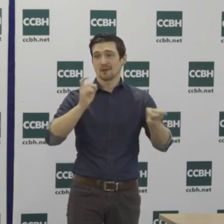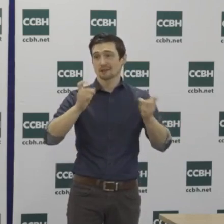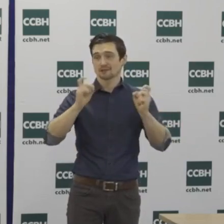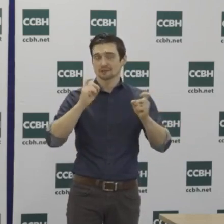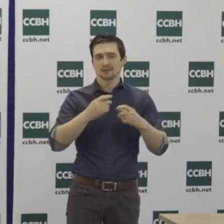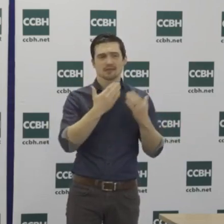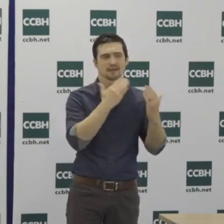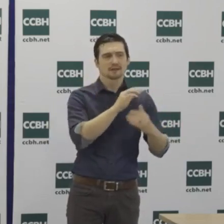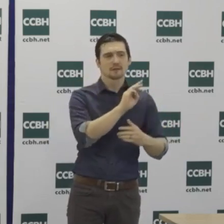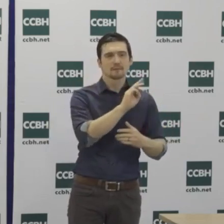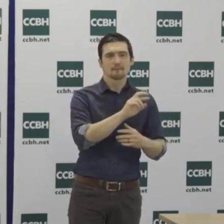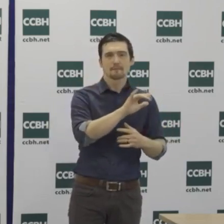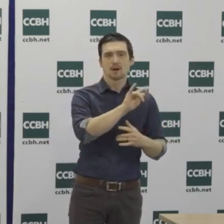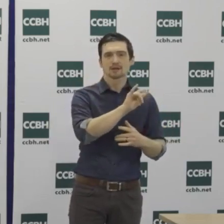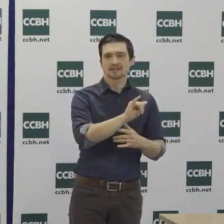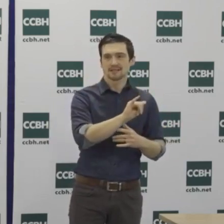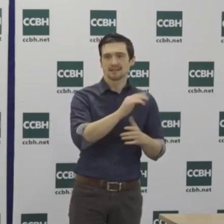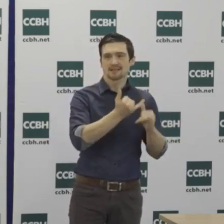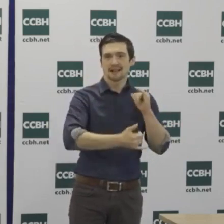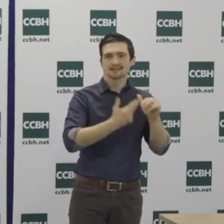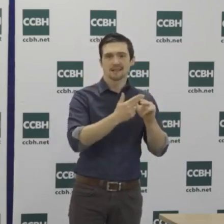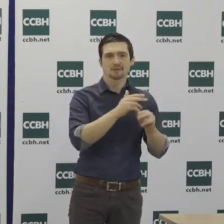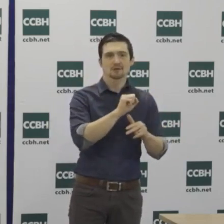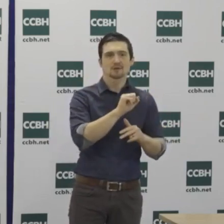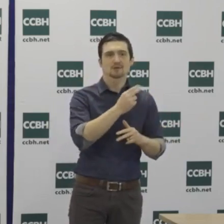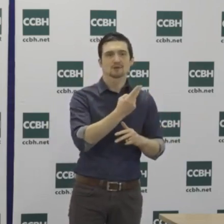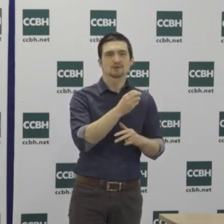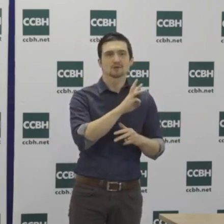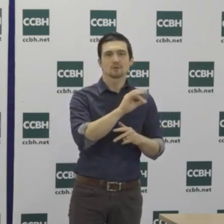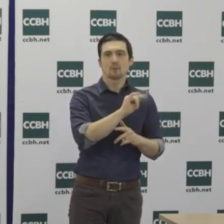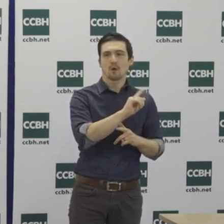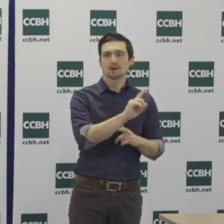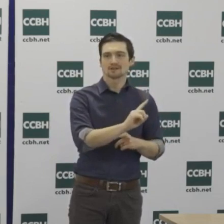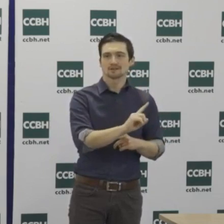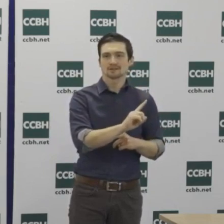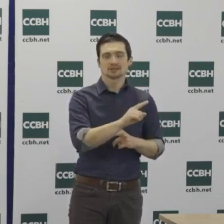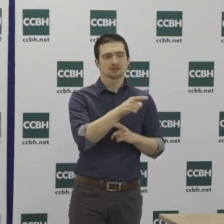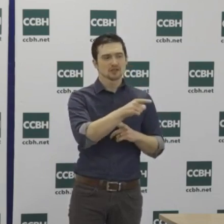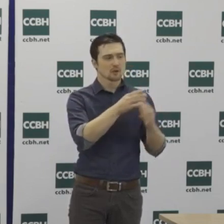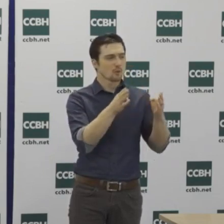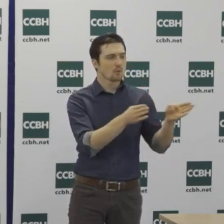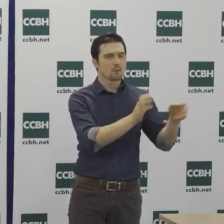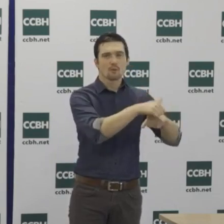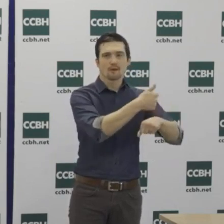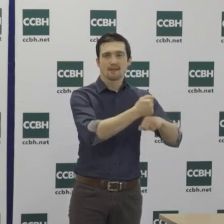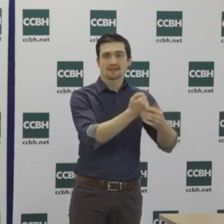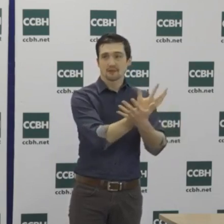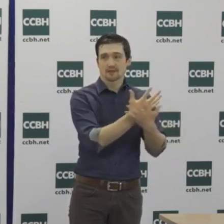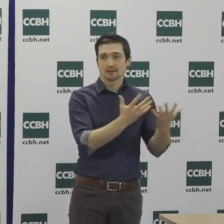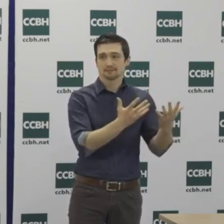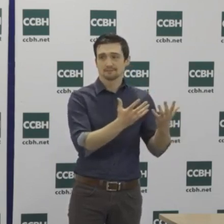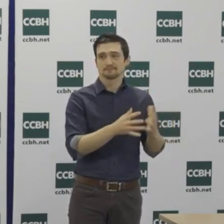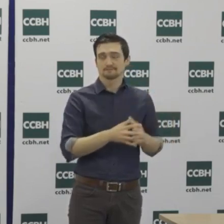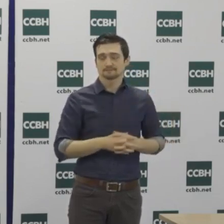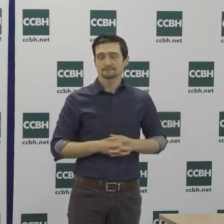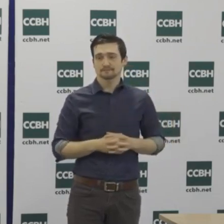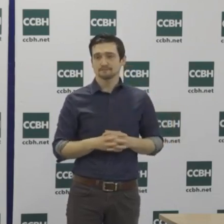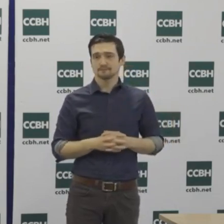thank Marcy Schwartz for organizing the National Council of Jewish Women activity on this.